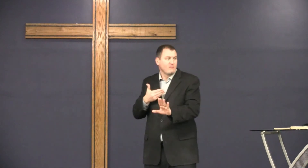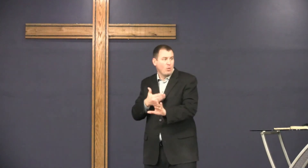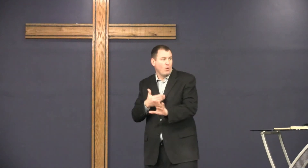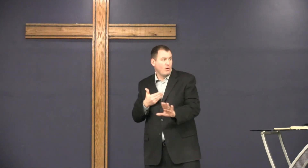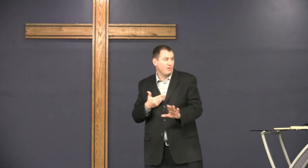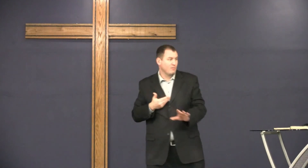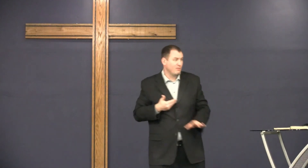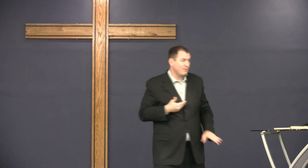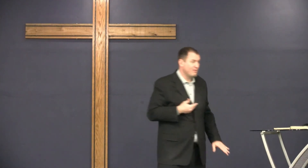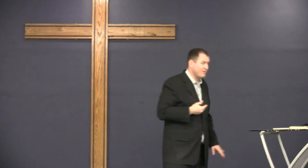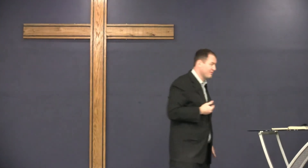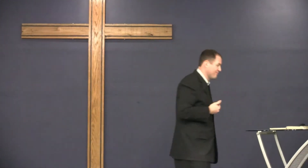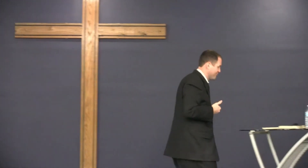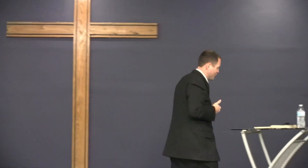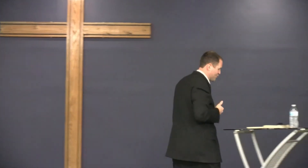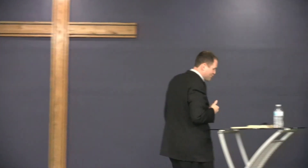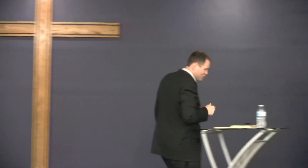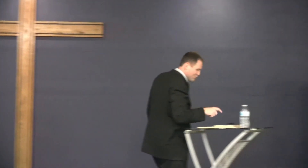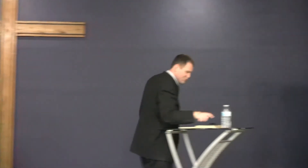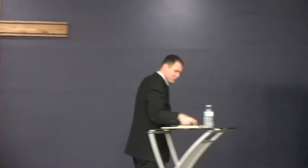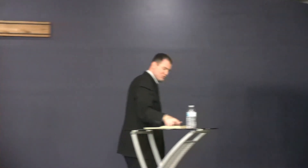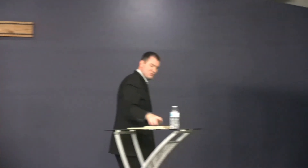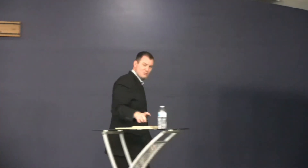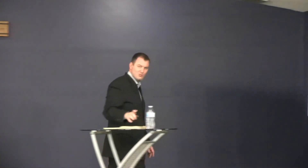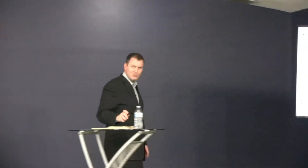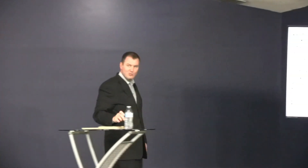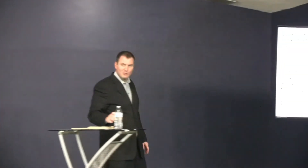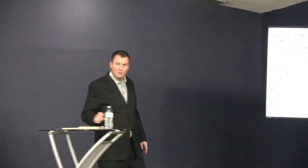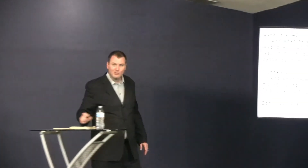What happened right before this day?